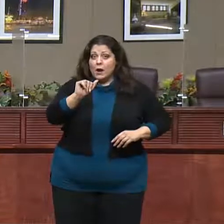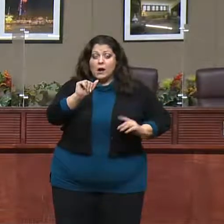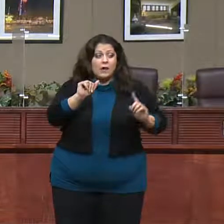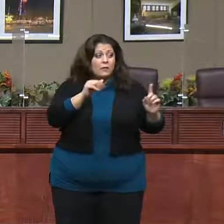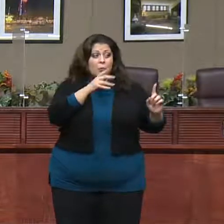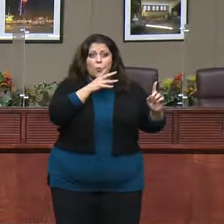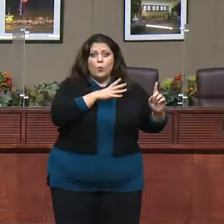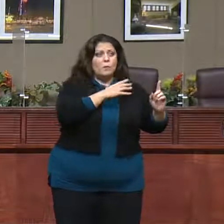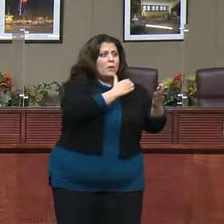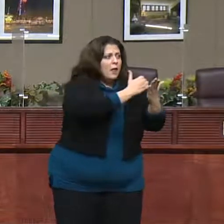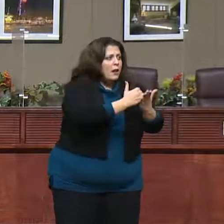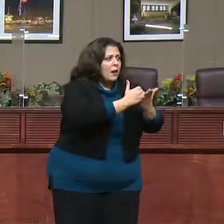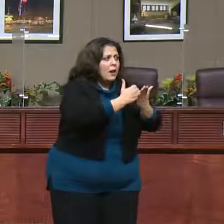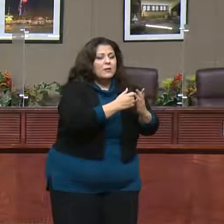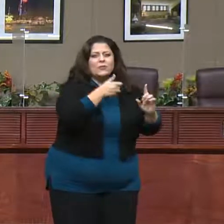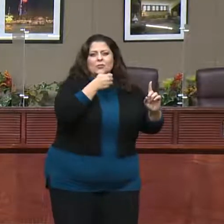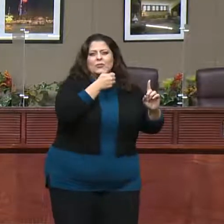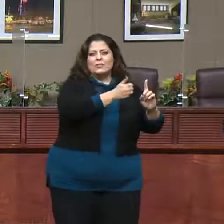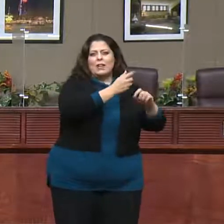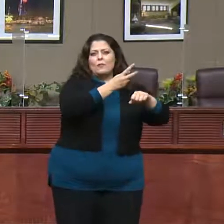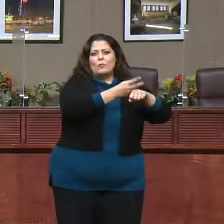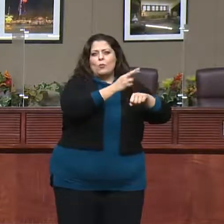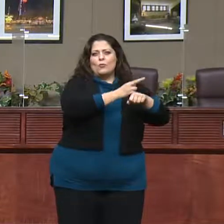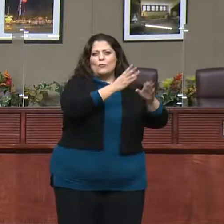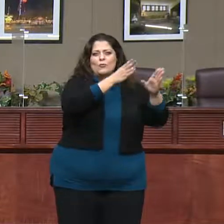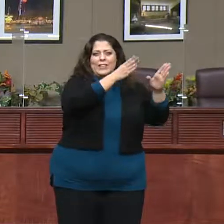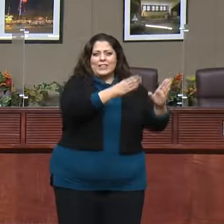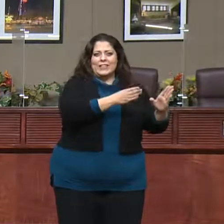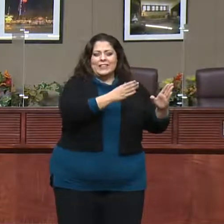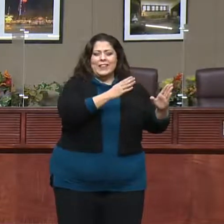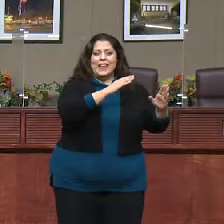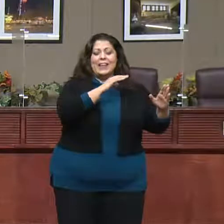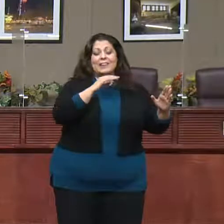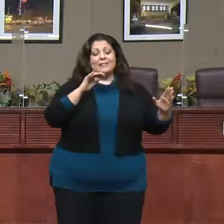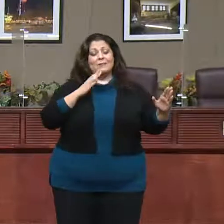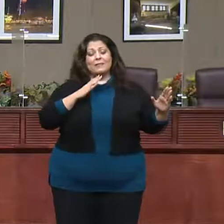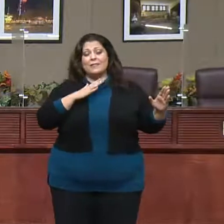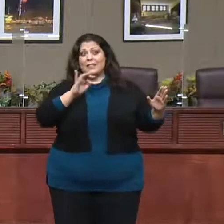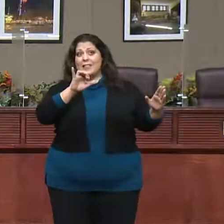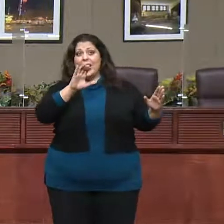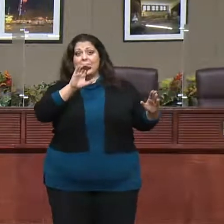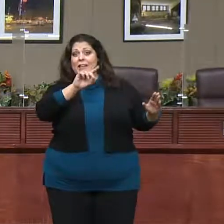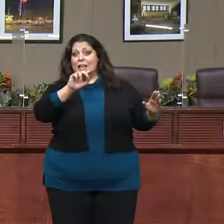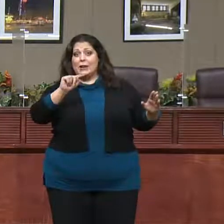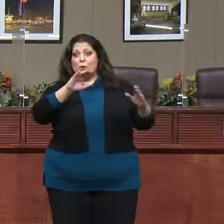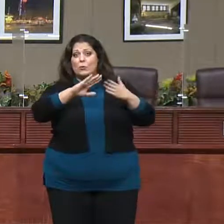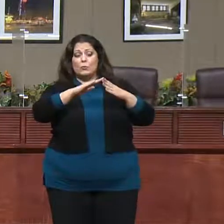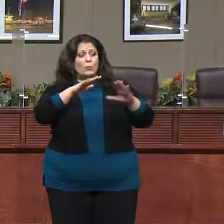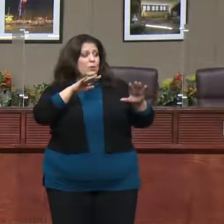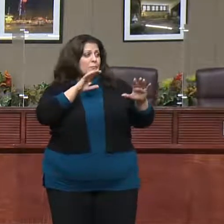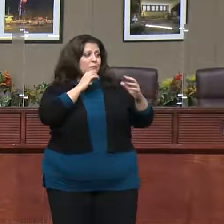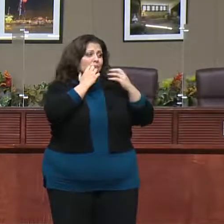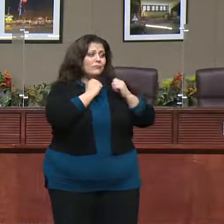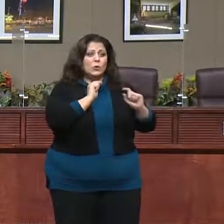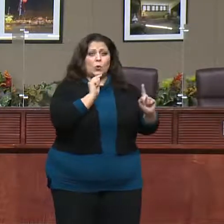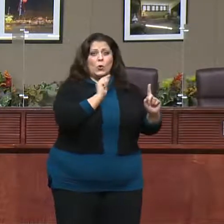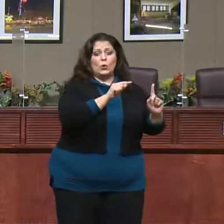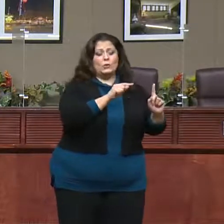the entire Latino community in Connecticut owes a lot. Our recovery rate is 90%,